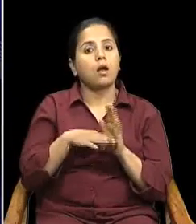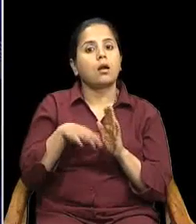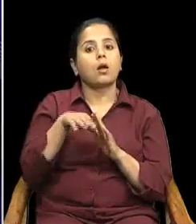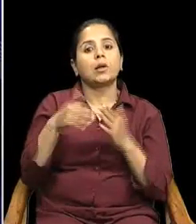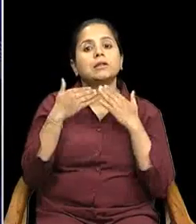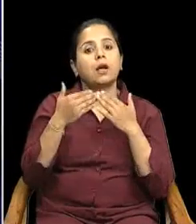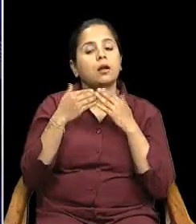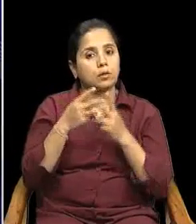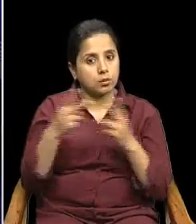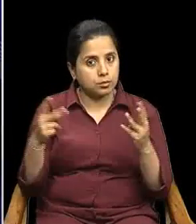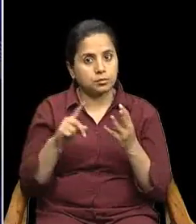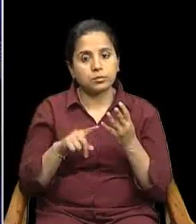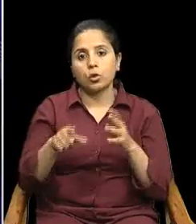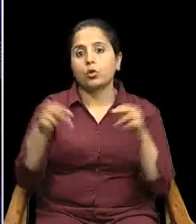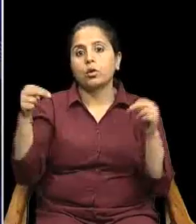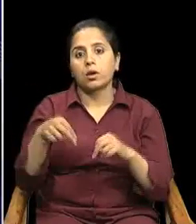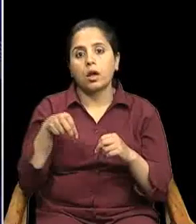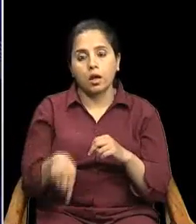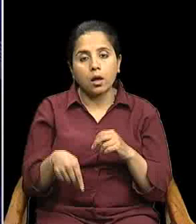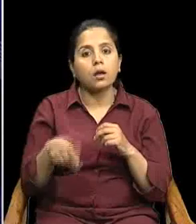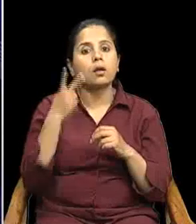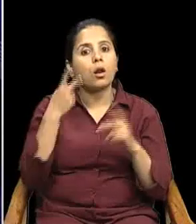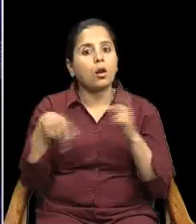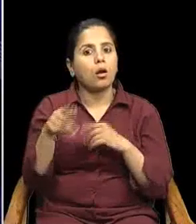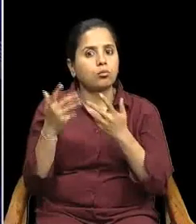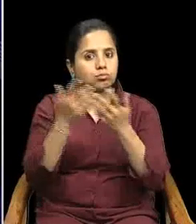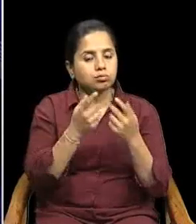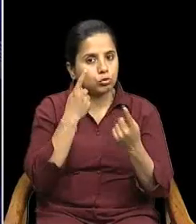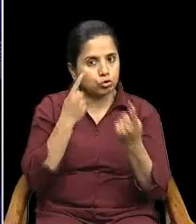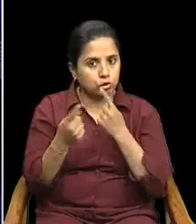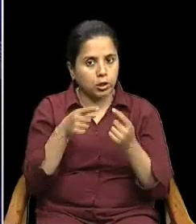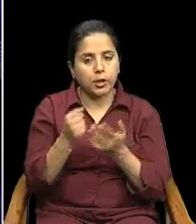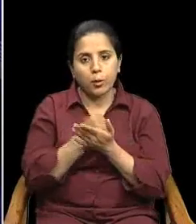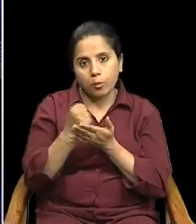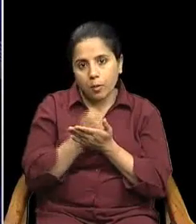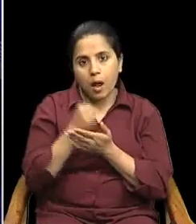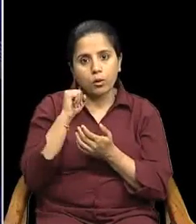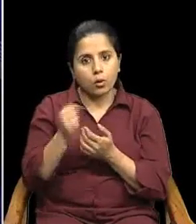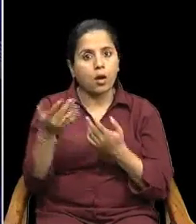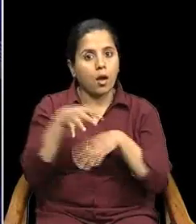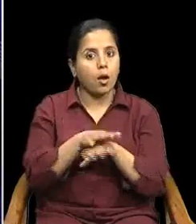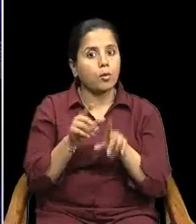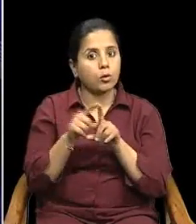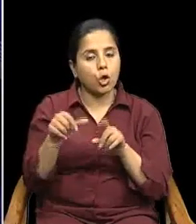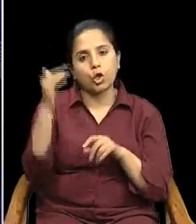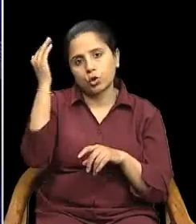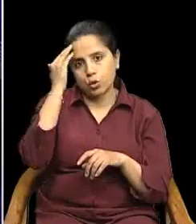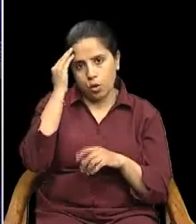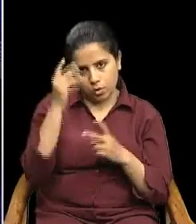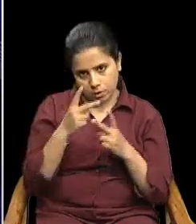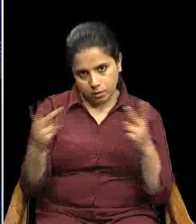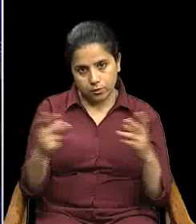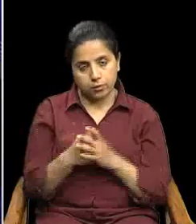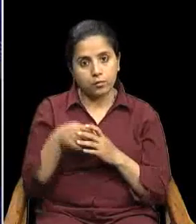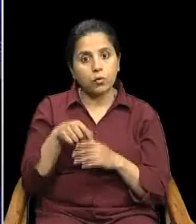study, the required competency, and the practical application of the knowledge.